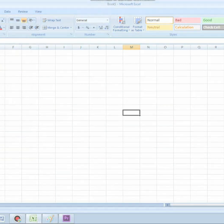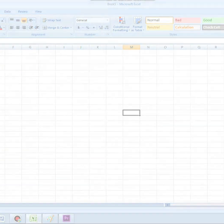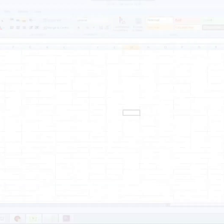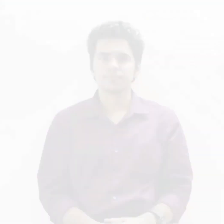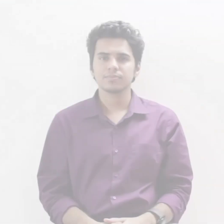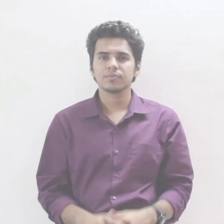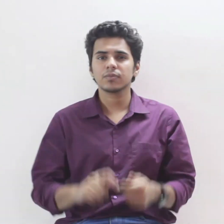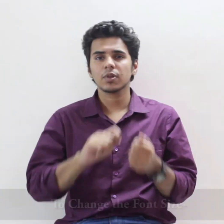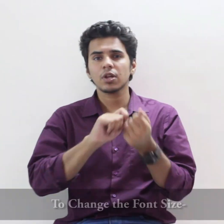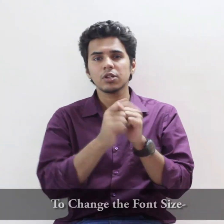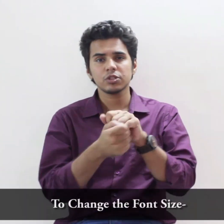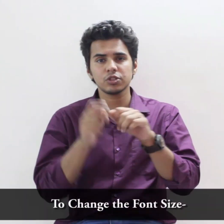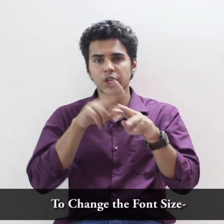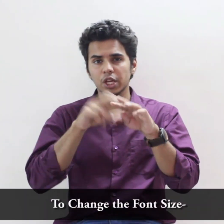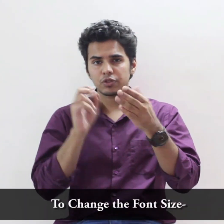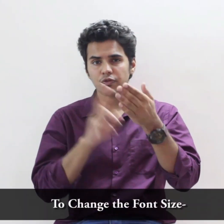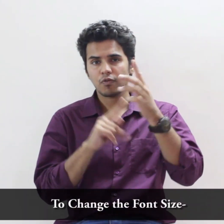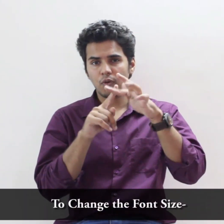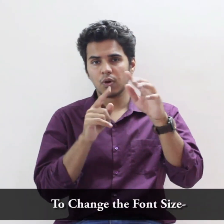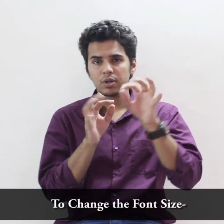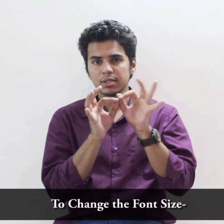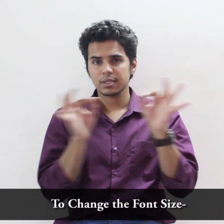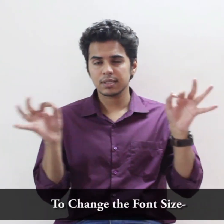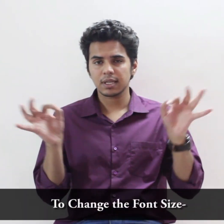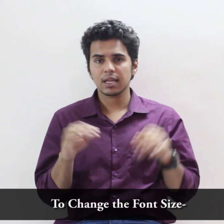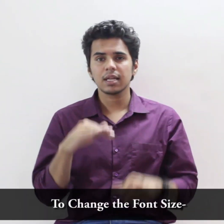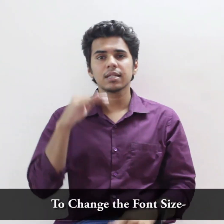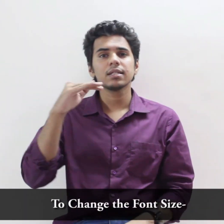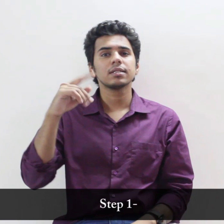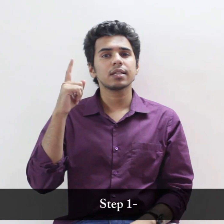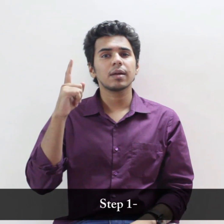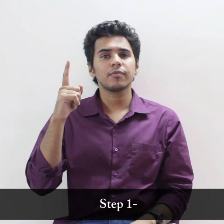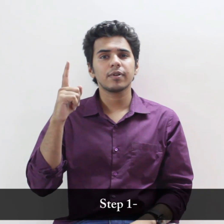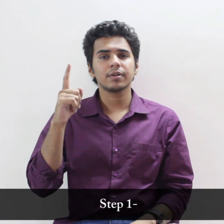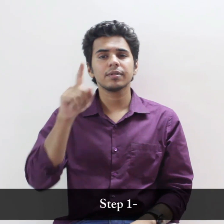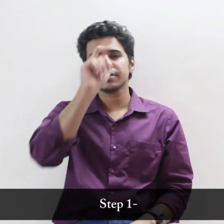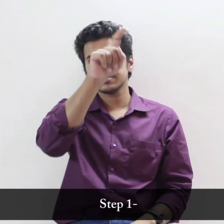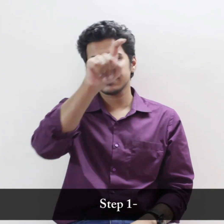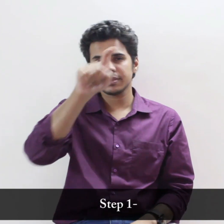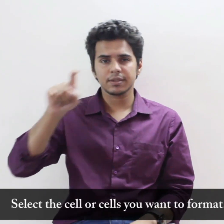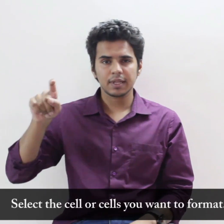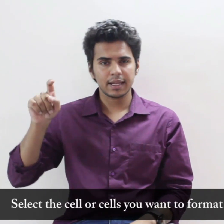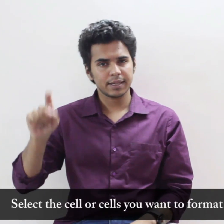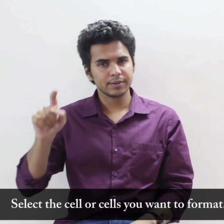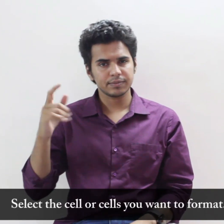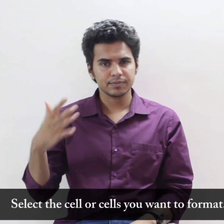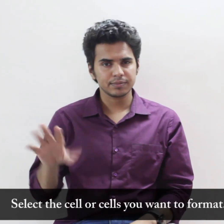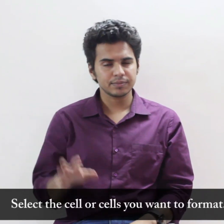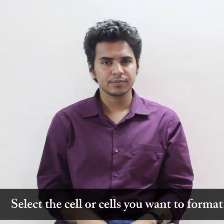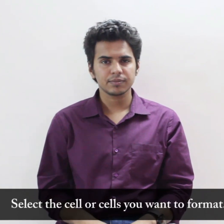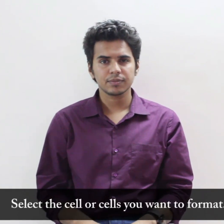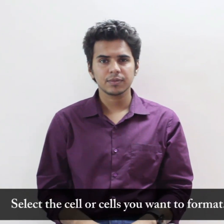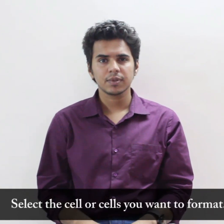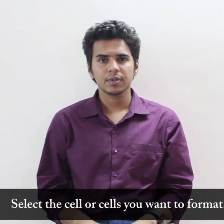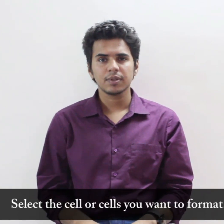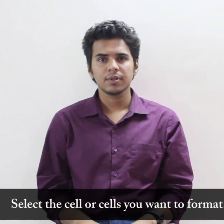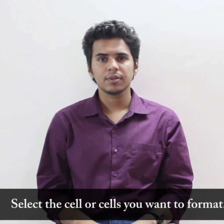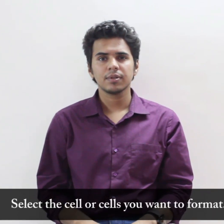To change the font size, Step 1. Select the cell or cells you want to format. Step